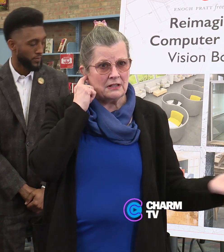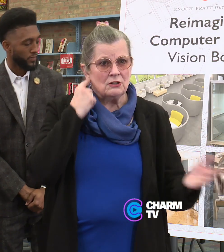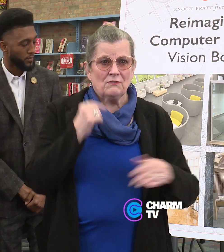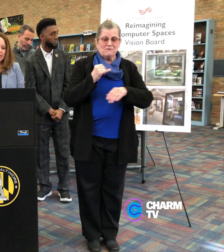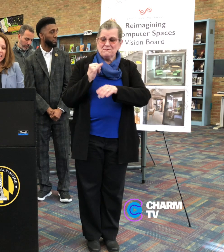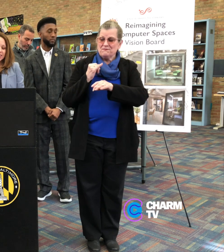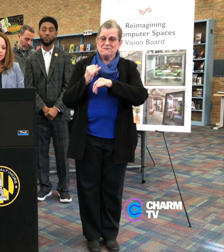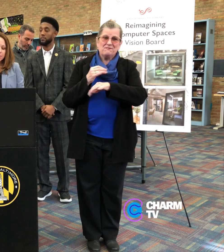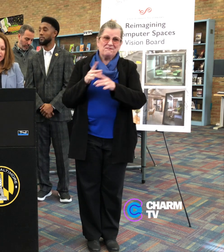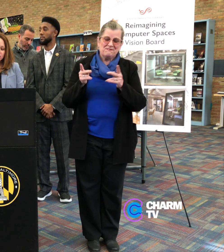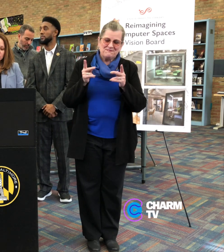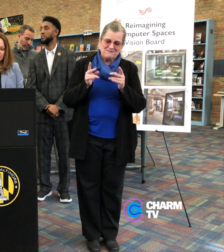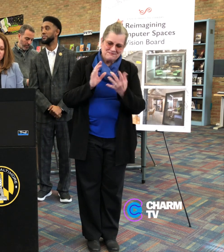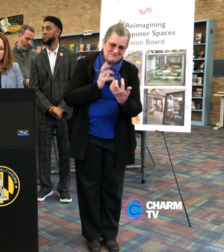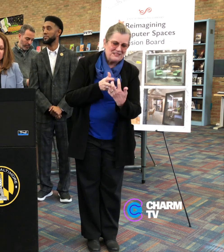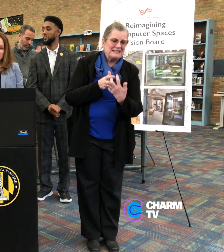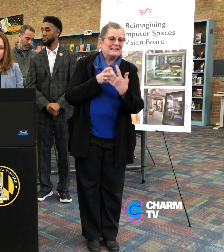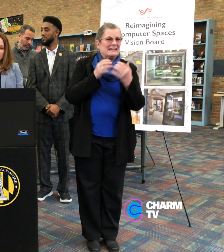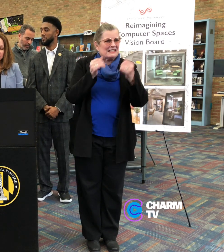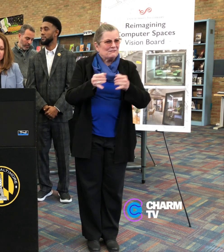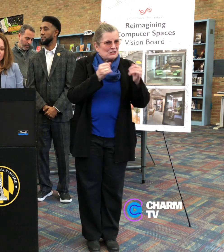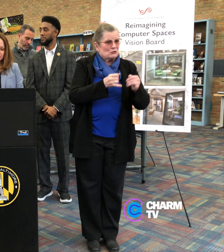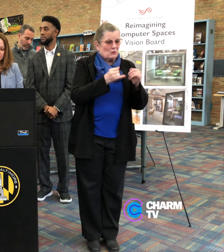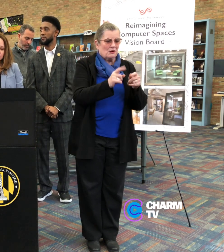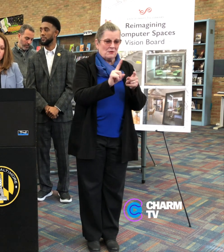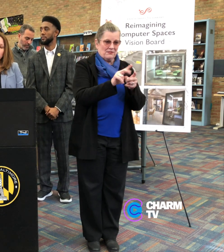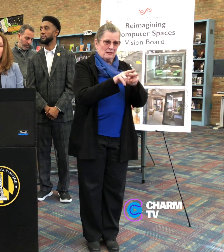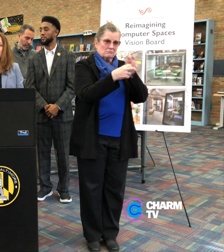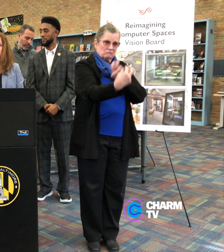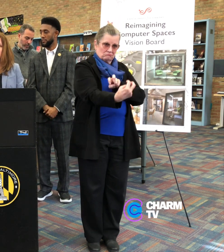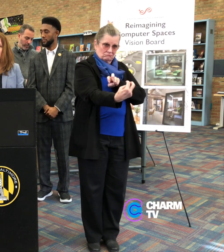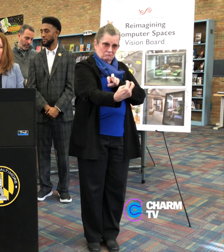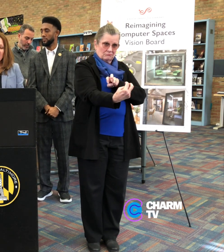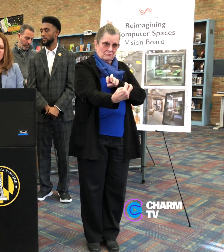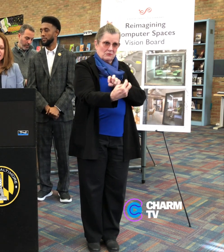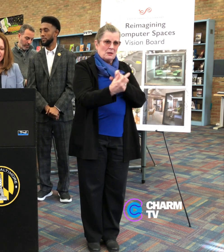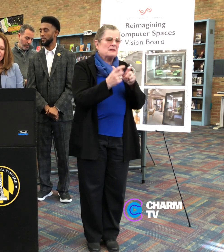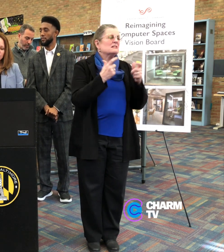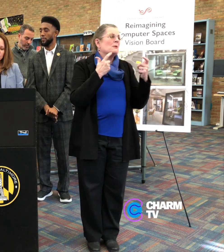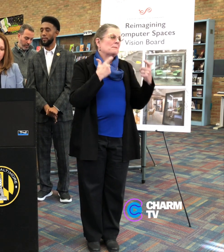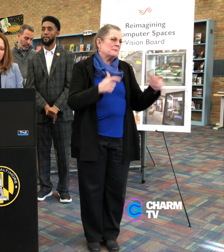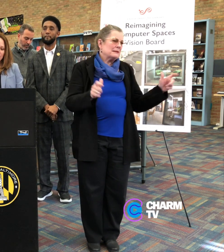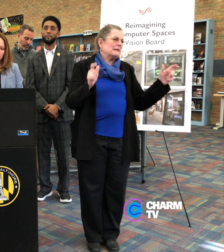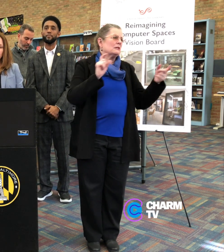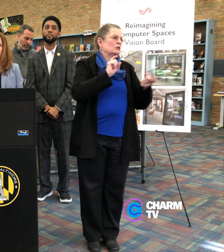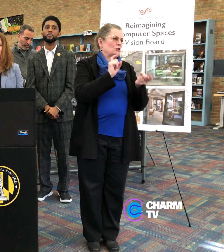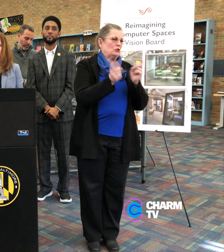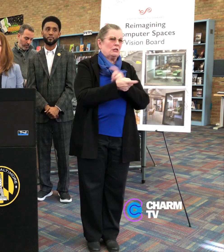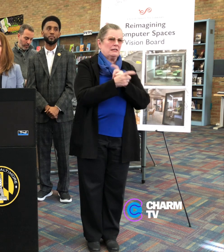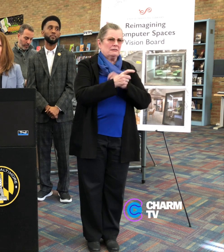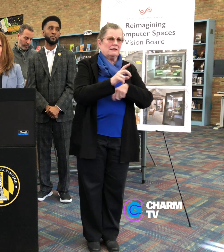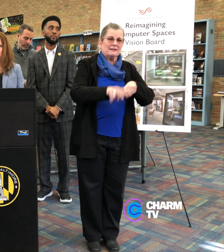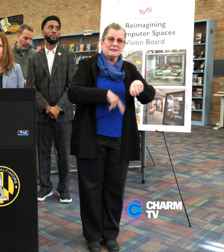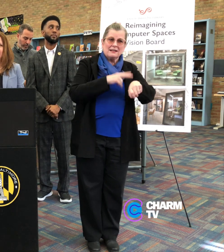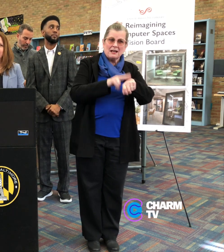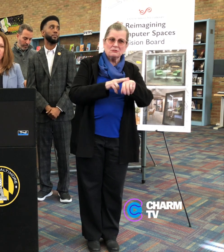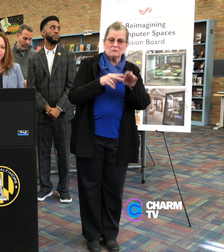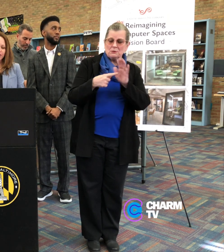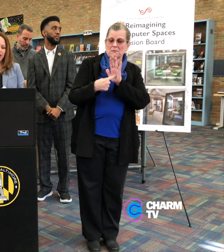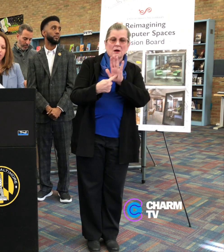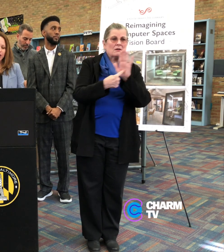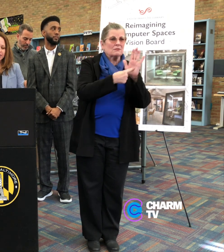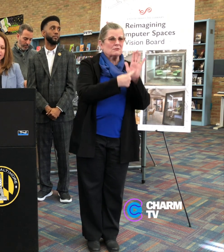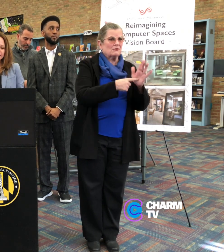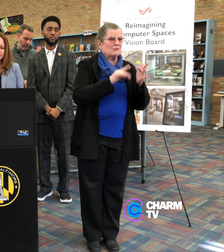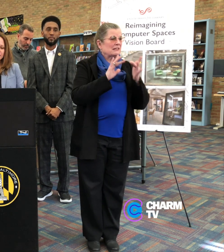a group. These major changes in our public spaces will make the Pratt a national model for digital inclusion in